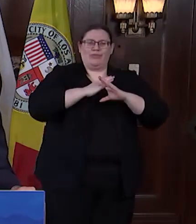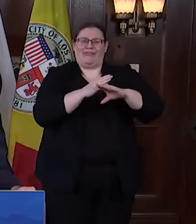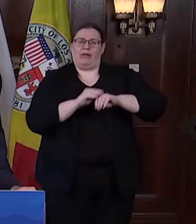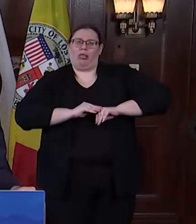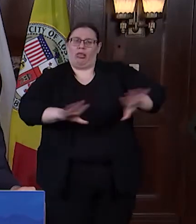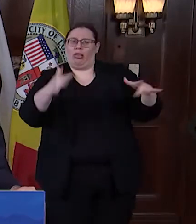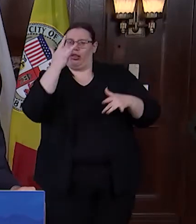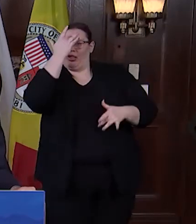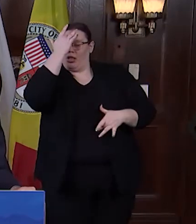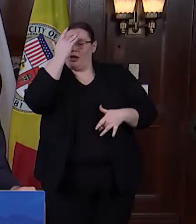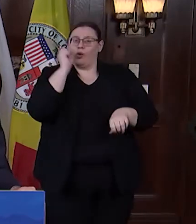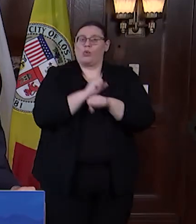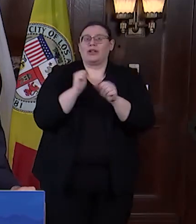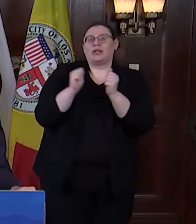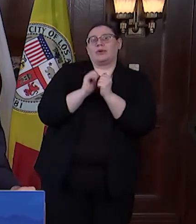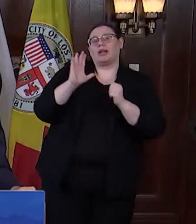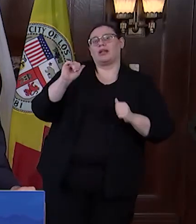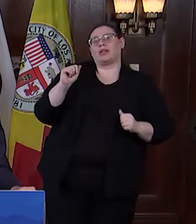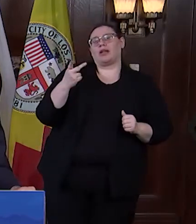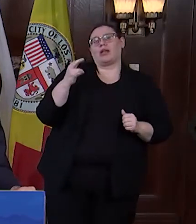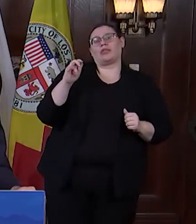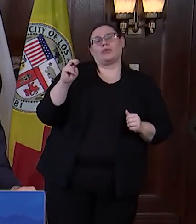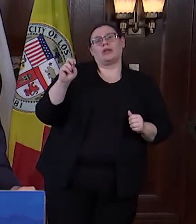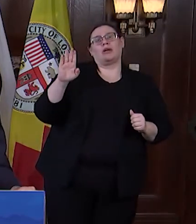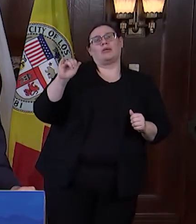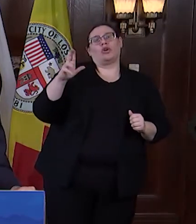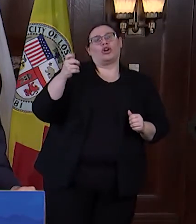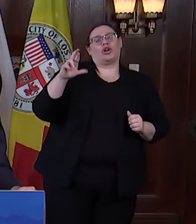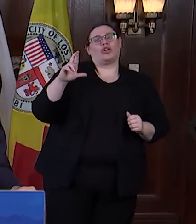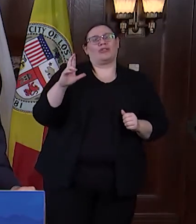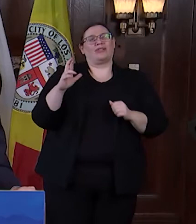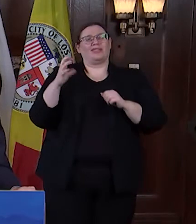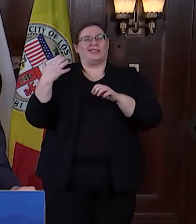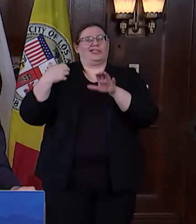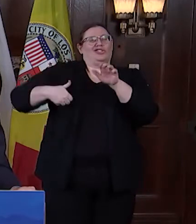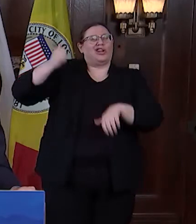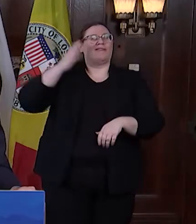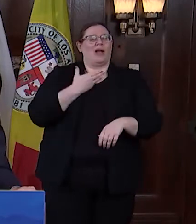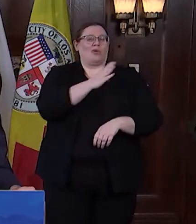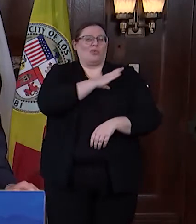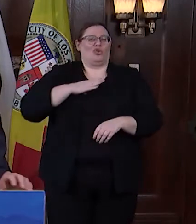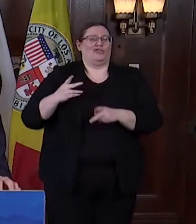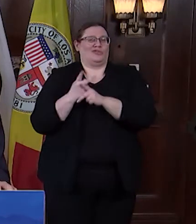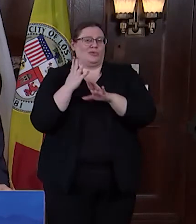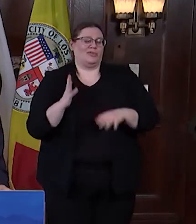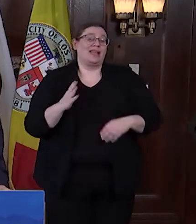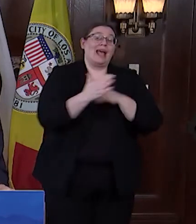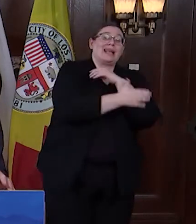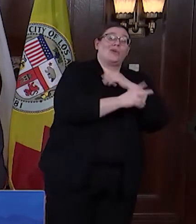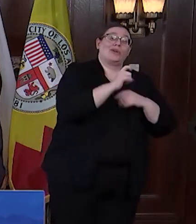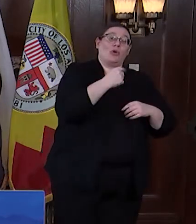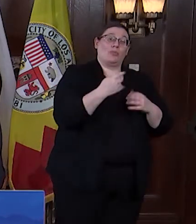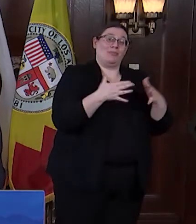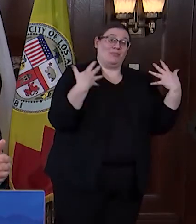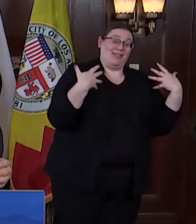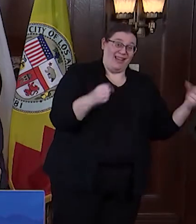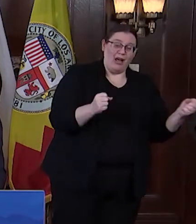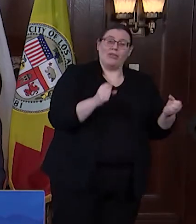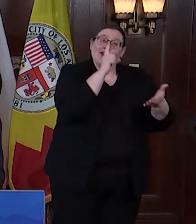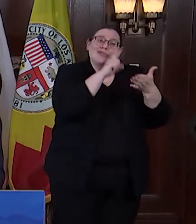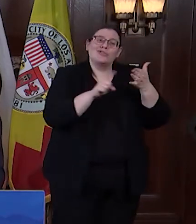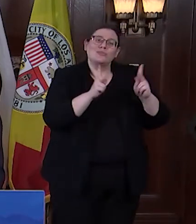Alongside Catherine Barger, the chair of our County Board of Supervisors, and the County Department of Public Health, and researchers